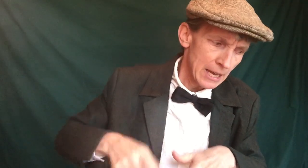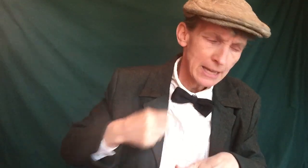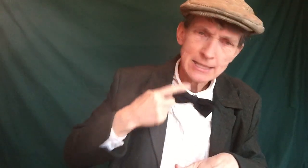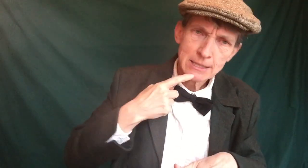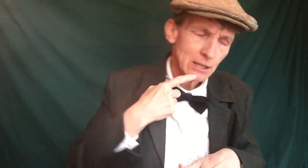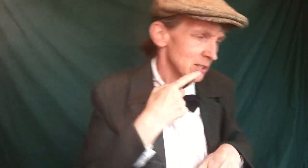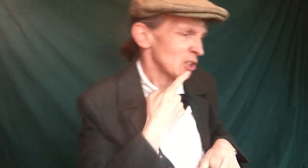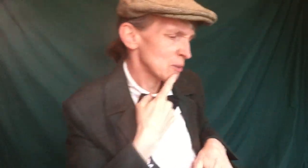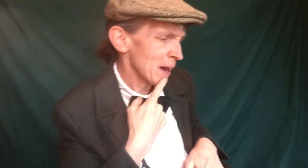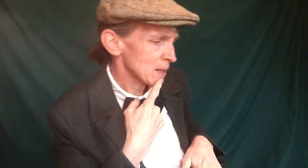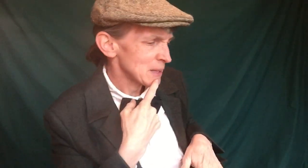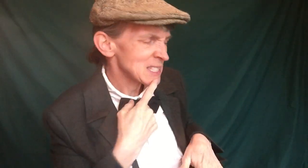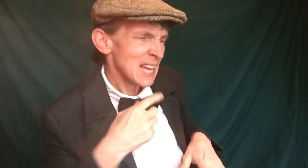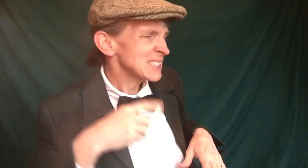and looked back at him and said,